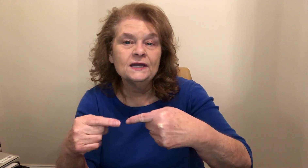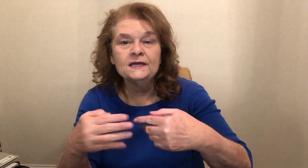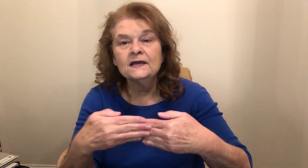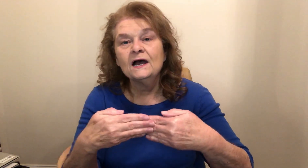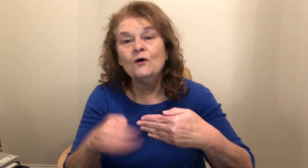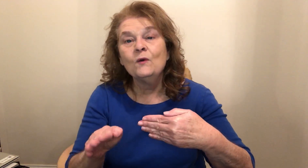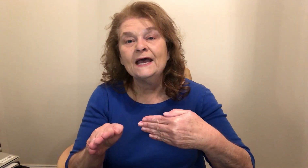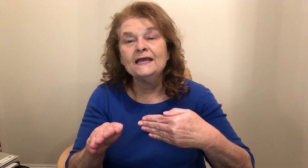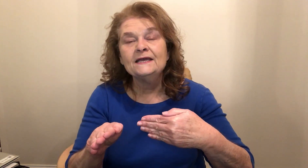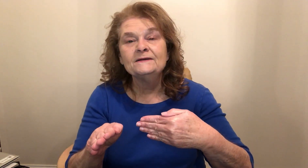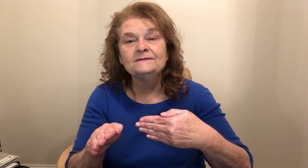going away.